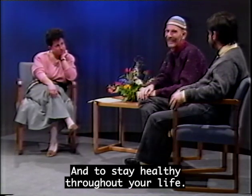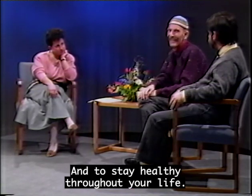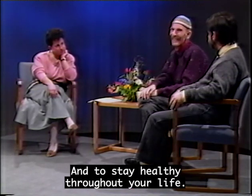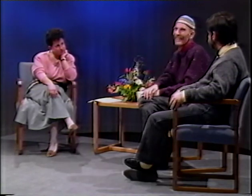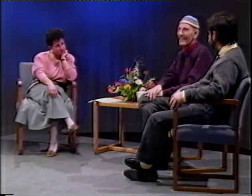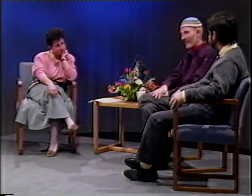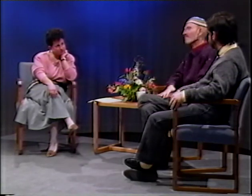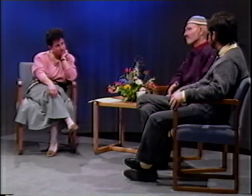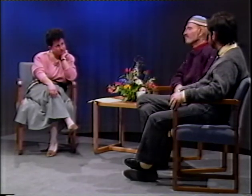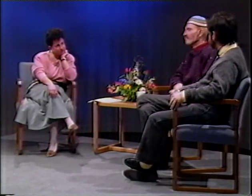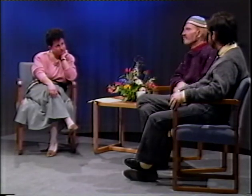life.